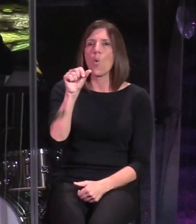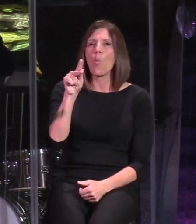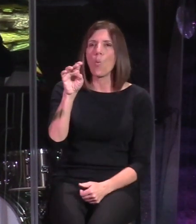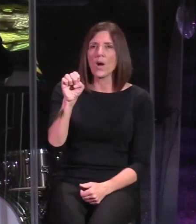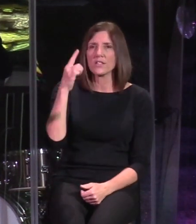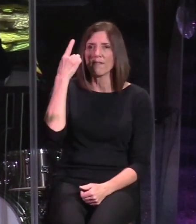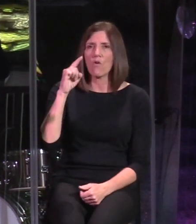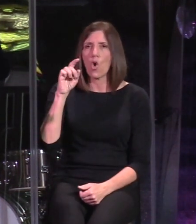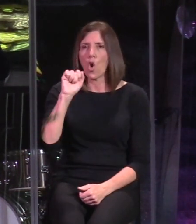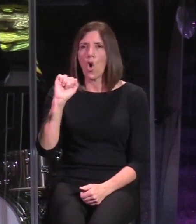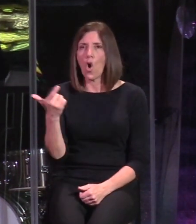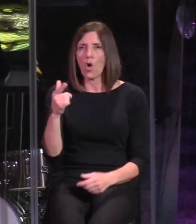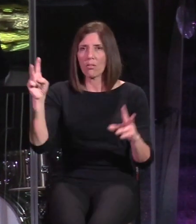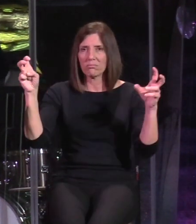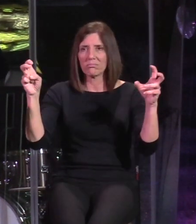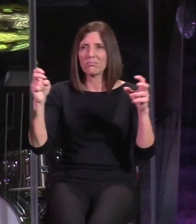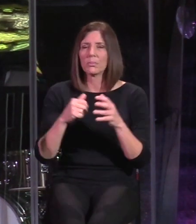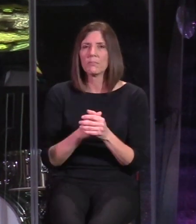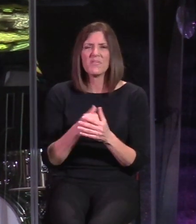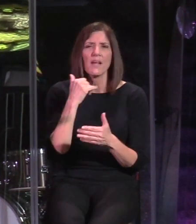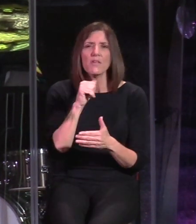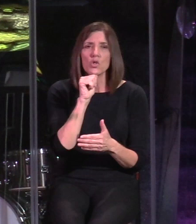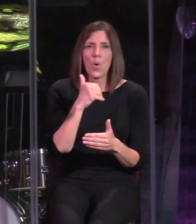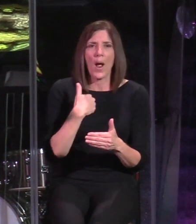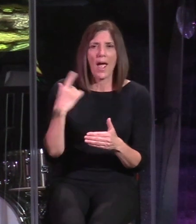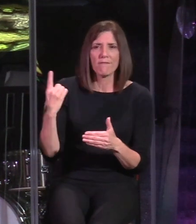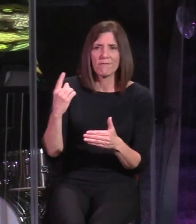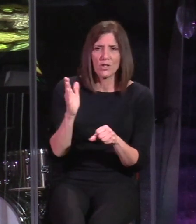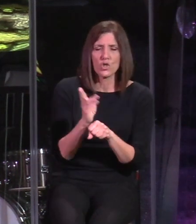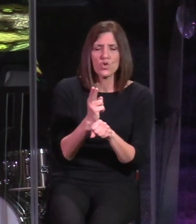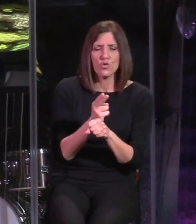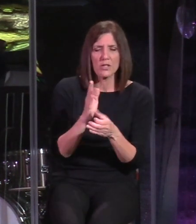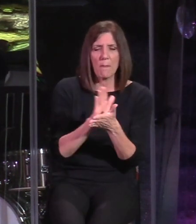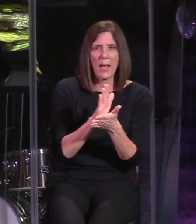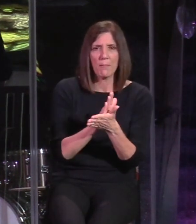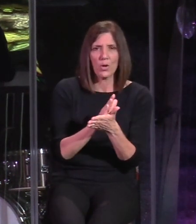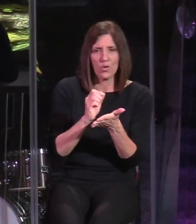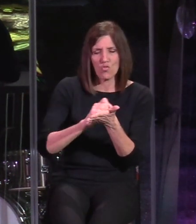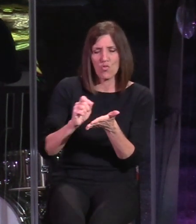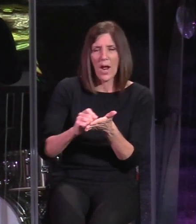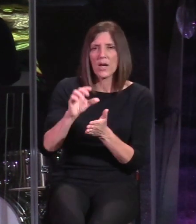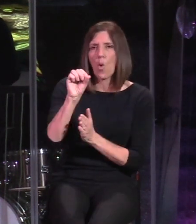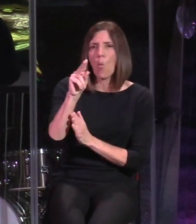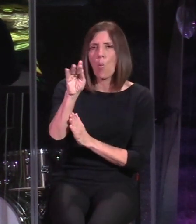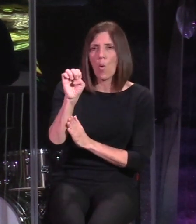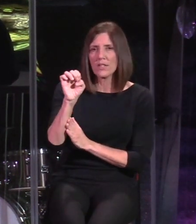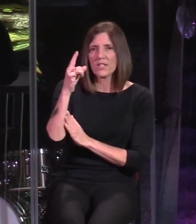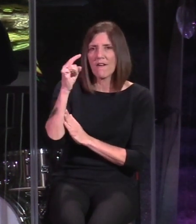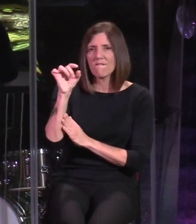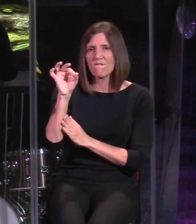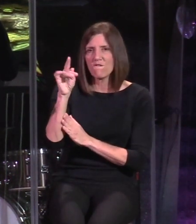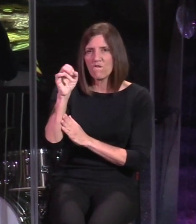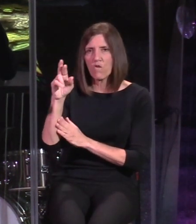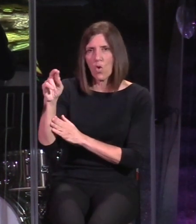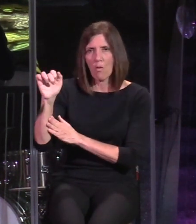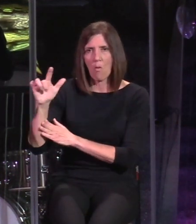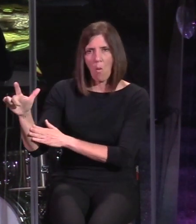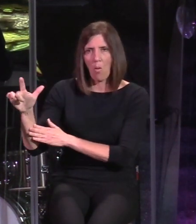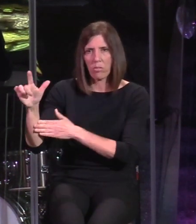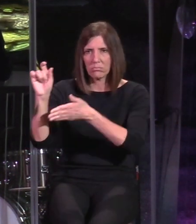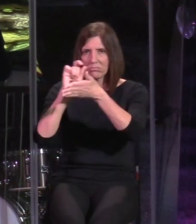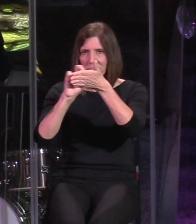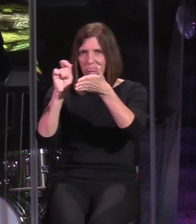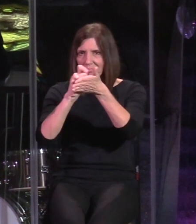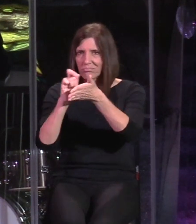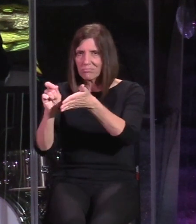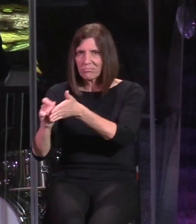you can grab that blank piece of paper that I recommended you grab earlier and write "Once for All" across the top of it. The purpose of this